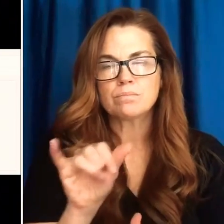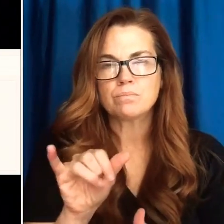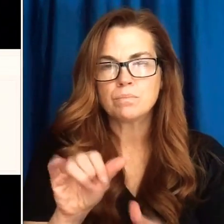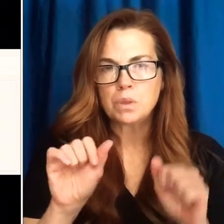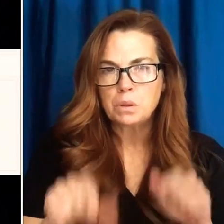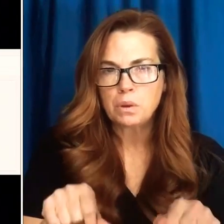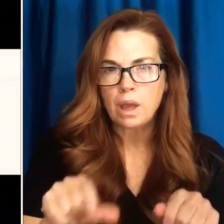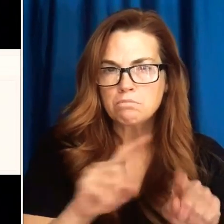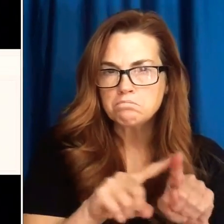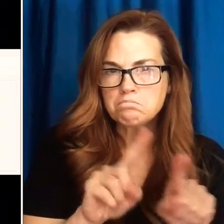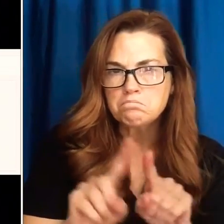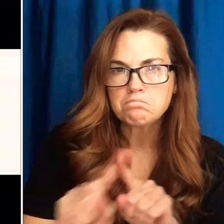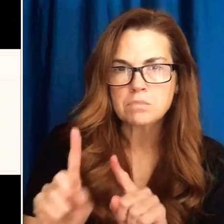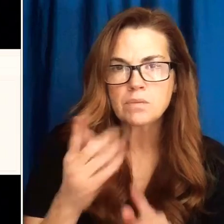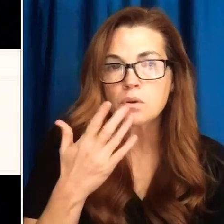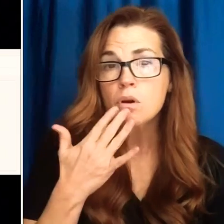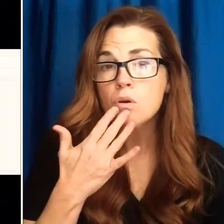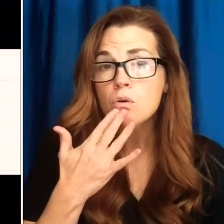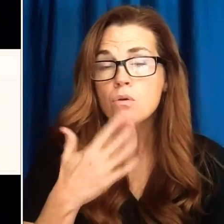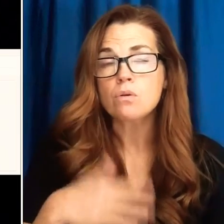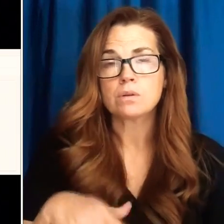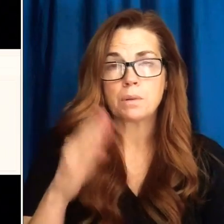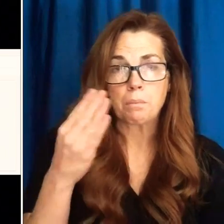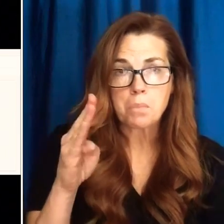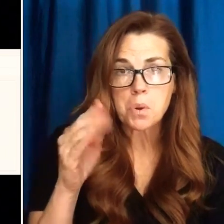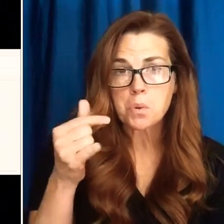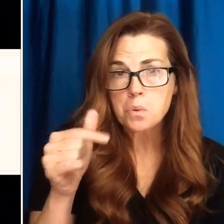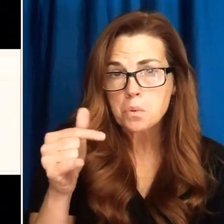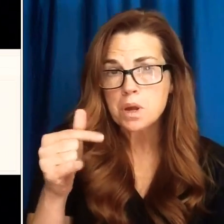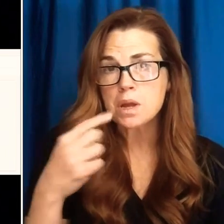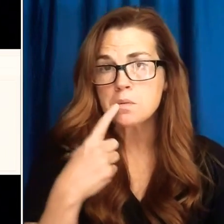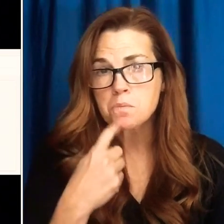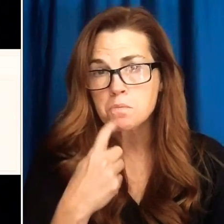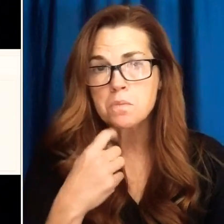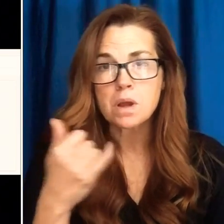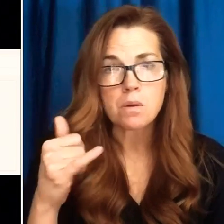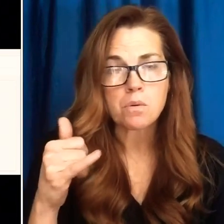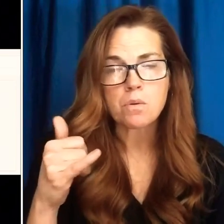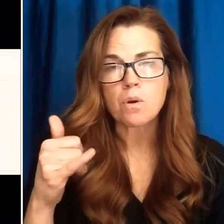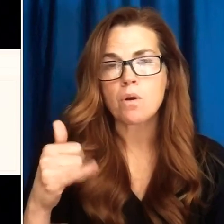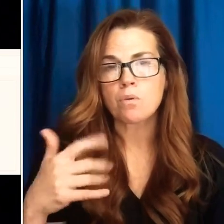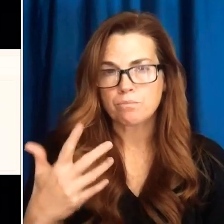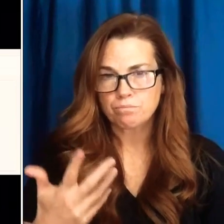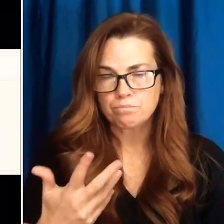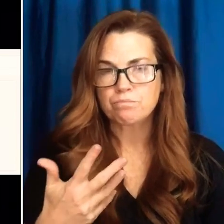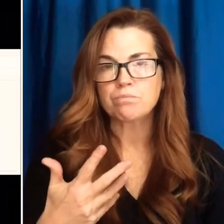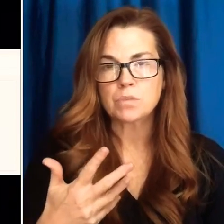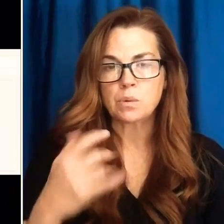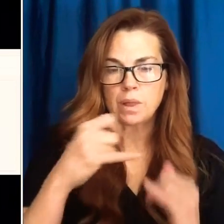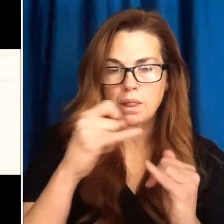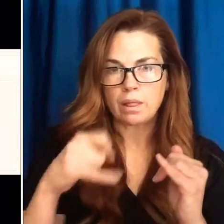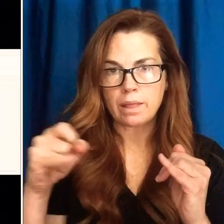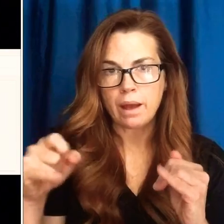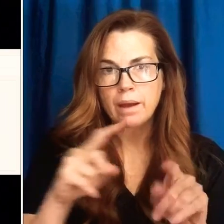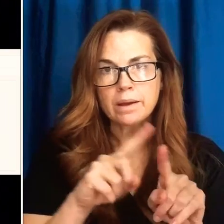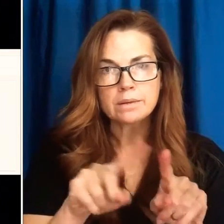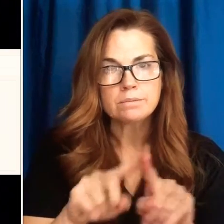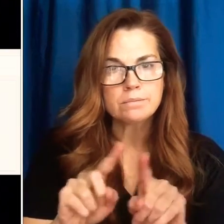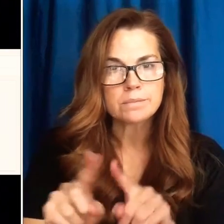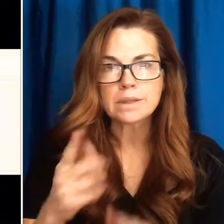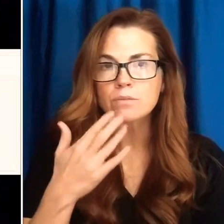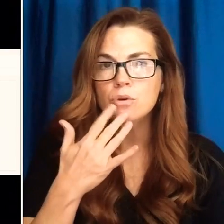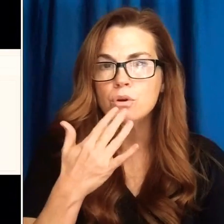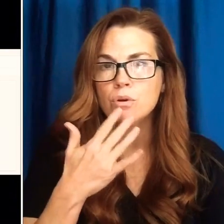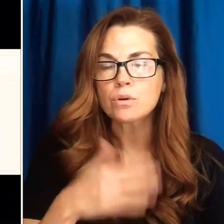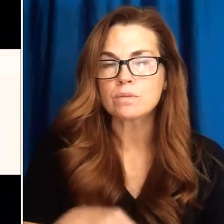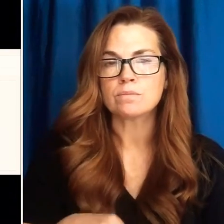can use blue, green, yellow, red, and then it just changes the color of the lines you're using. If you want to erase, you can click on